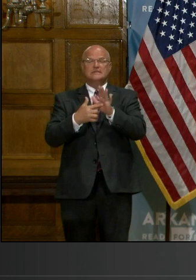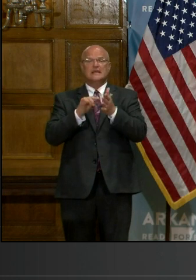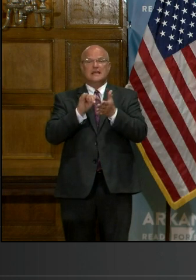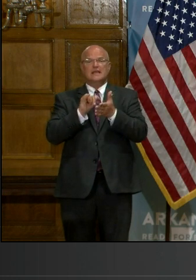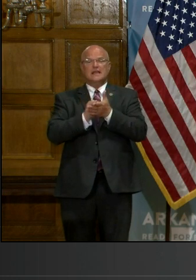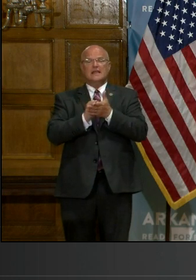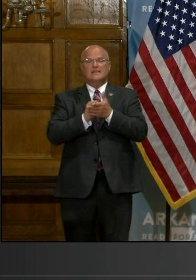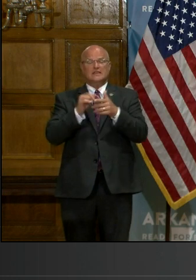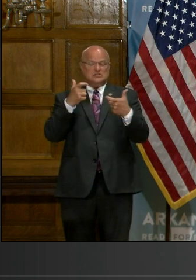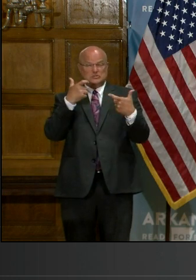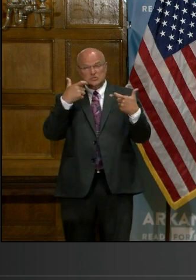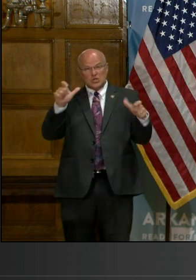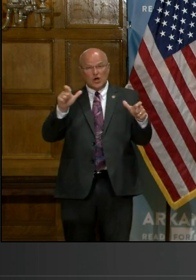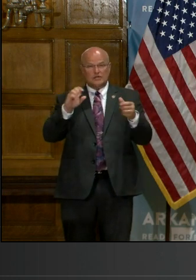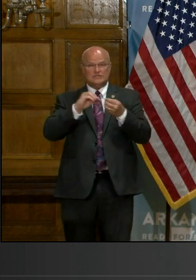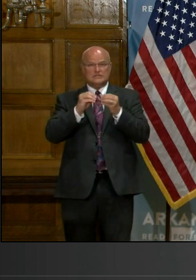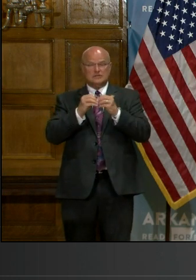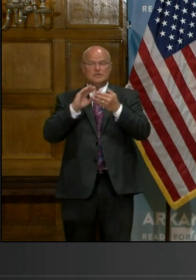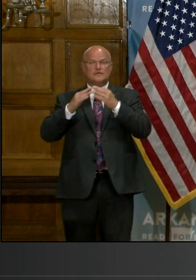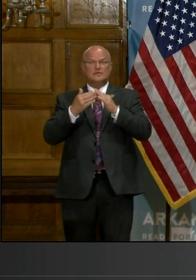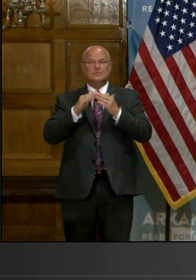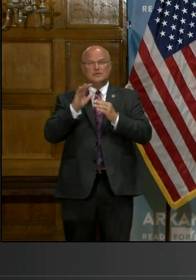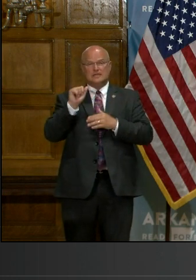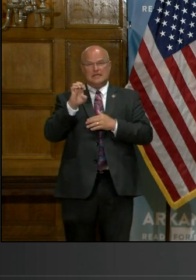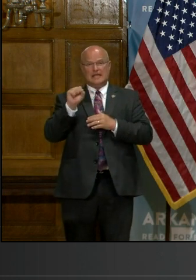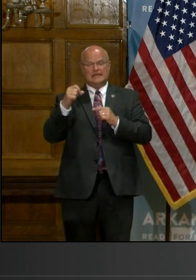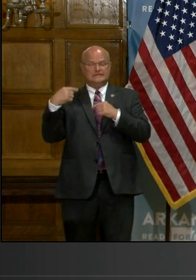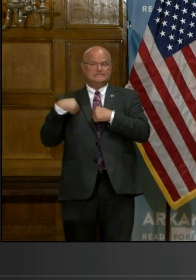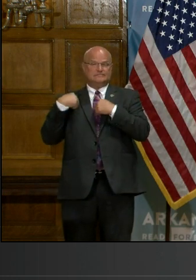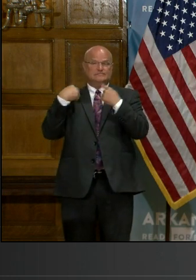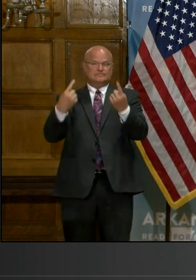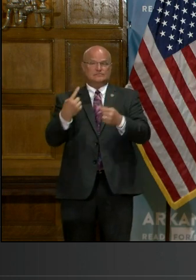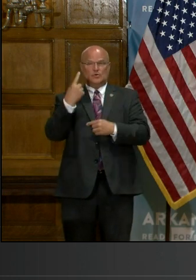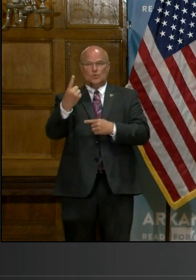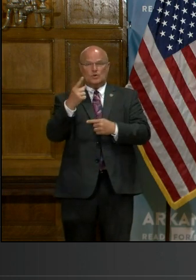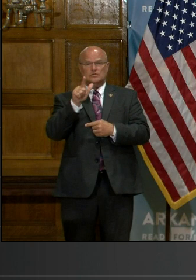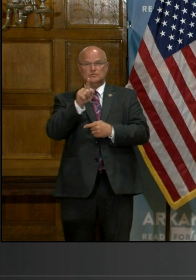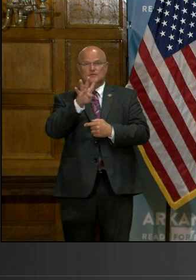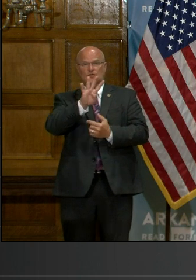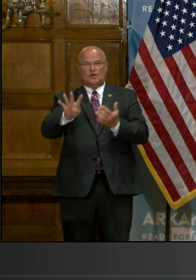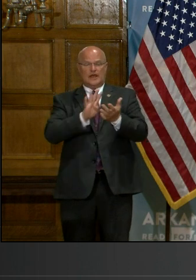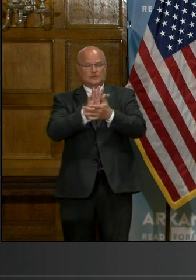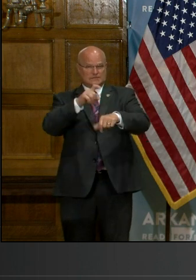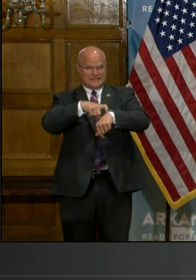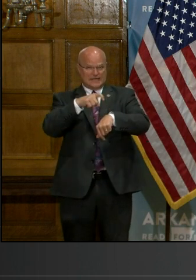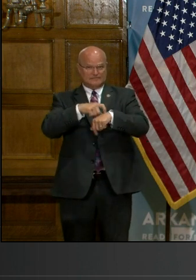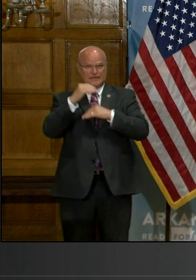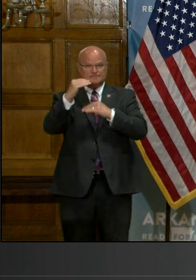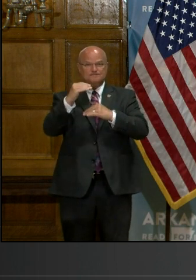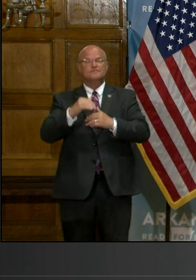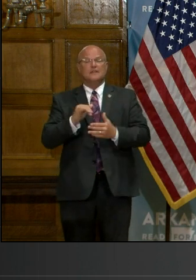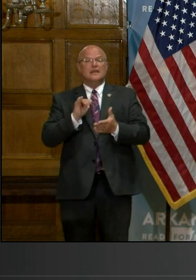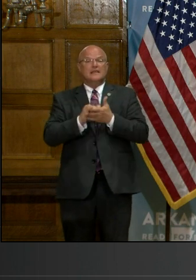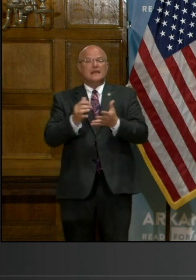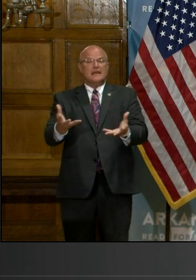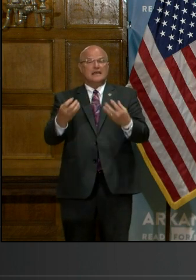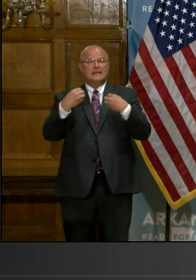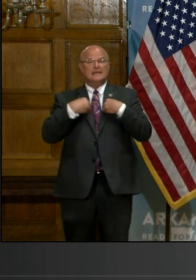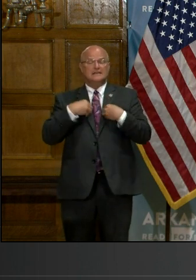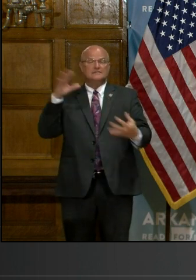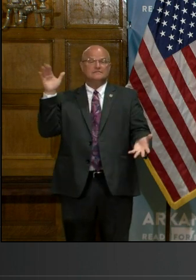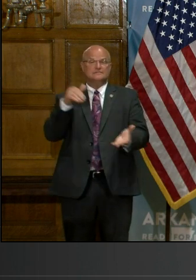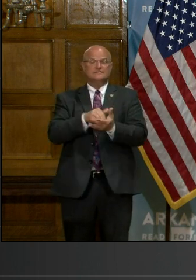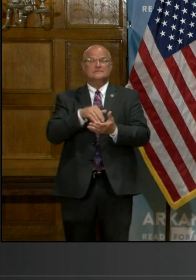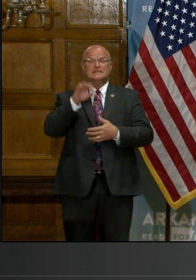the largest number of community cases in one 24-hour period. That gives us a total